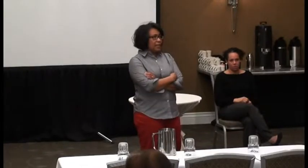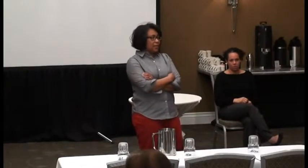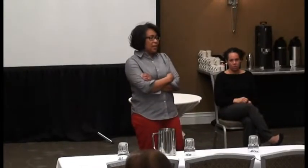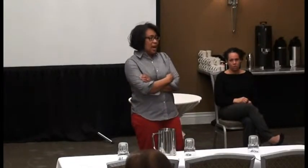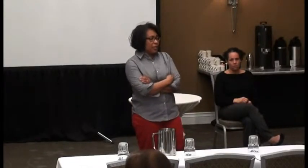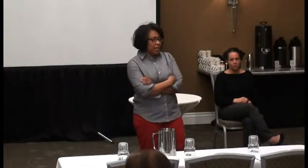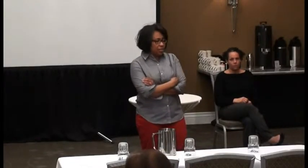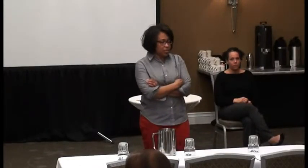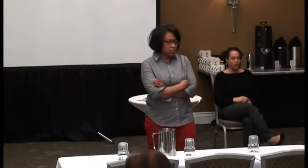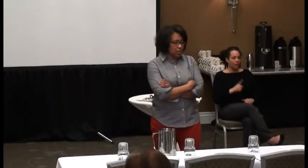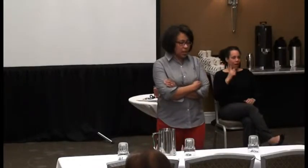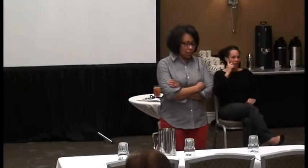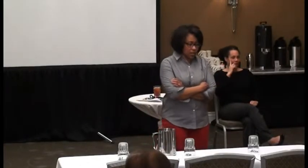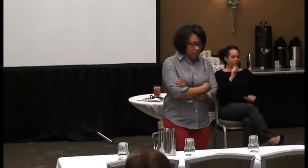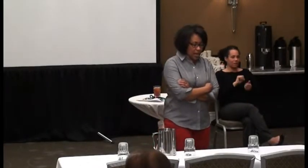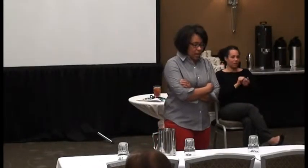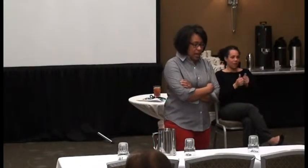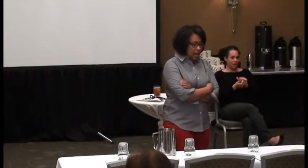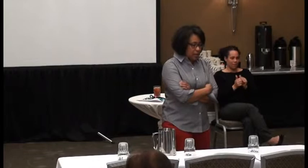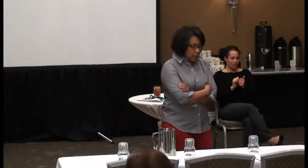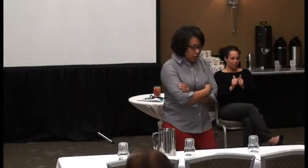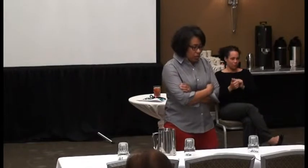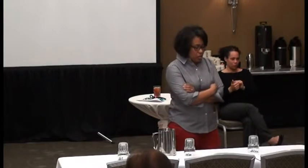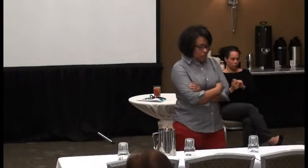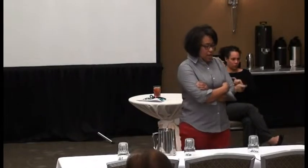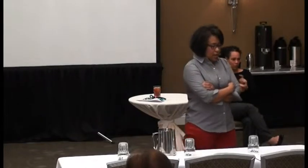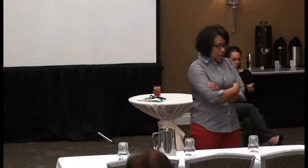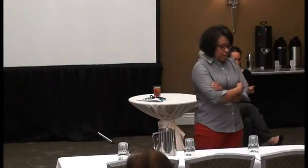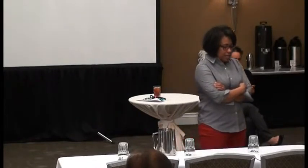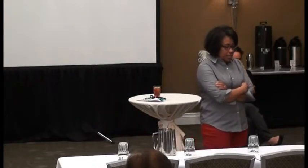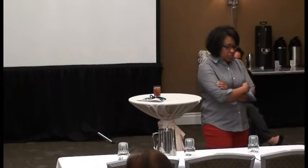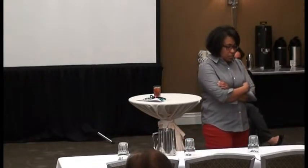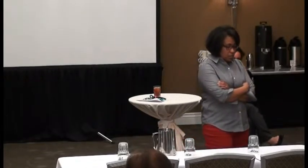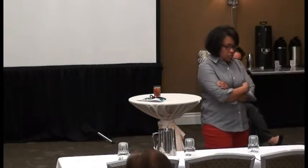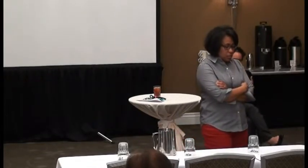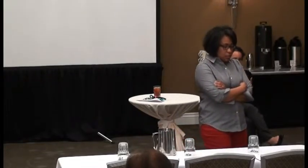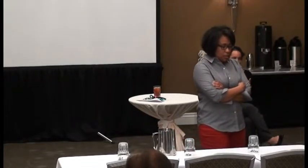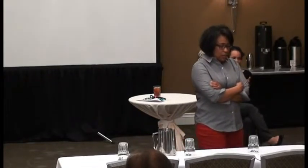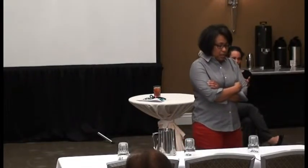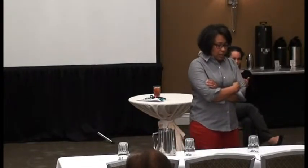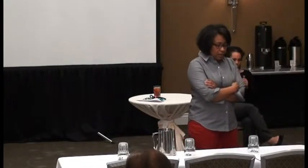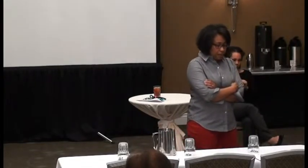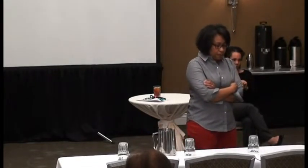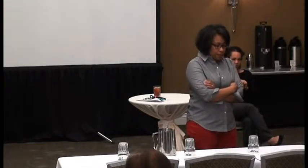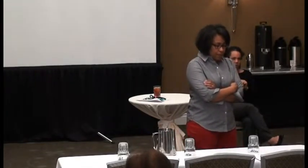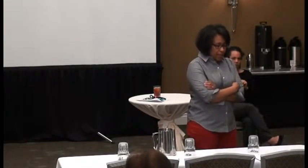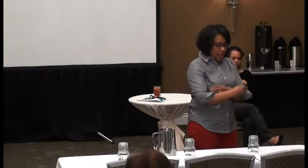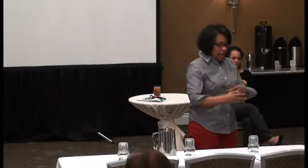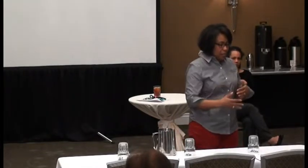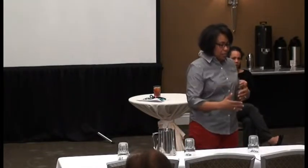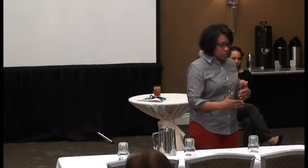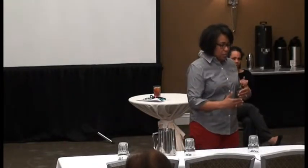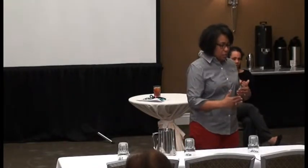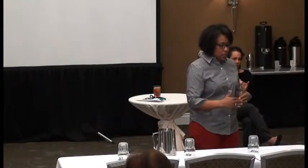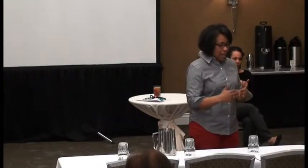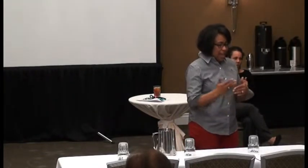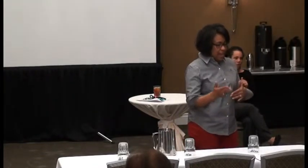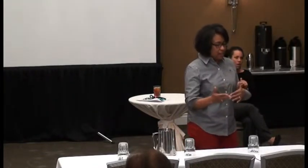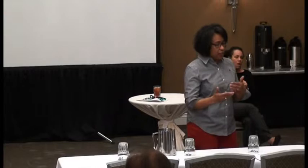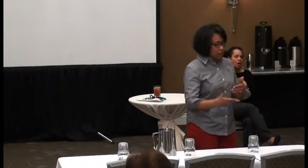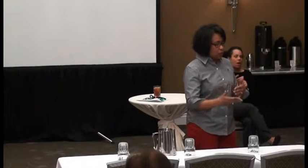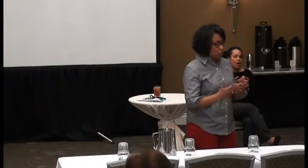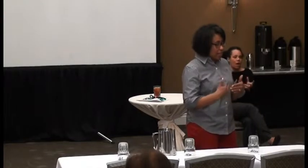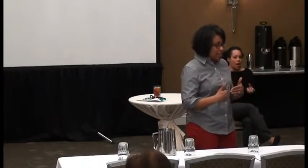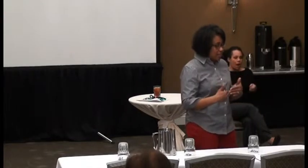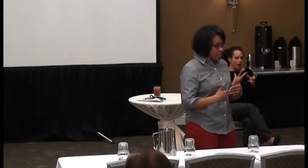Yeah, I think the accommodations, and I run into that a lot, when you've got accommodations, and how much are you